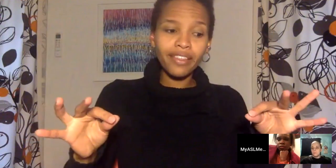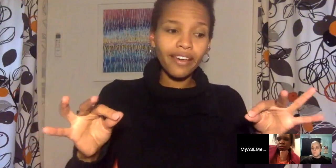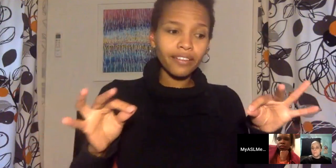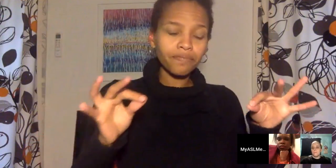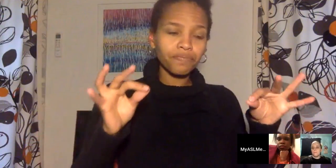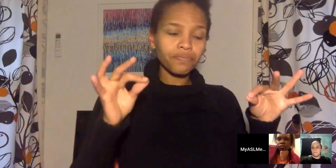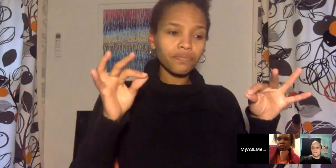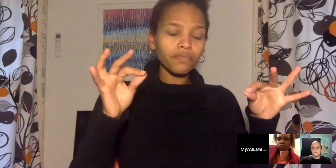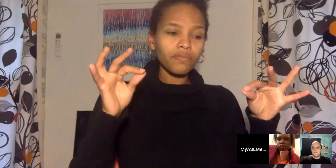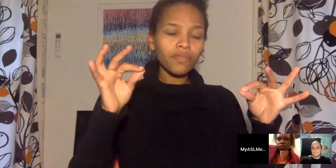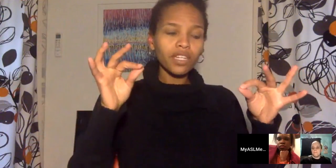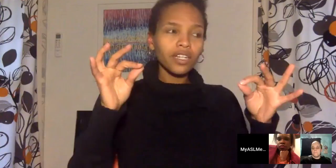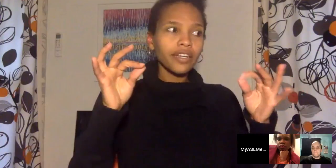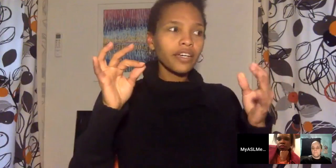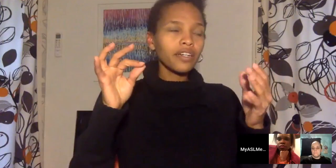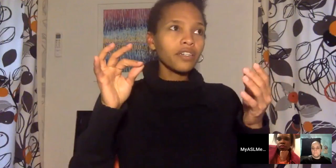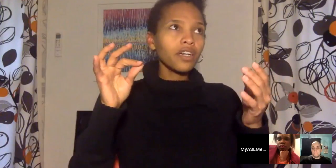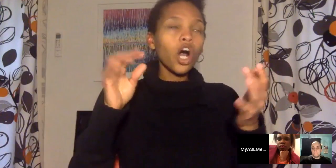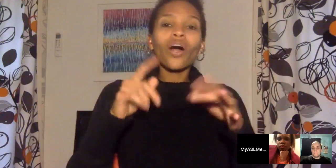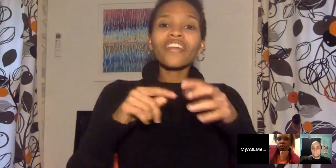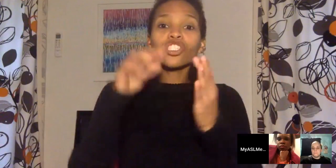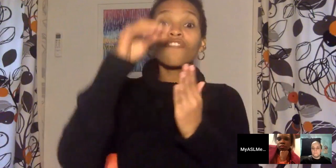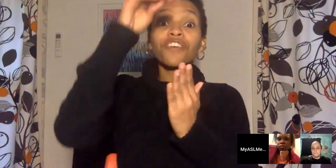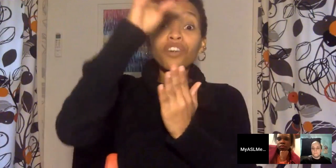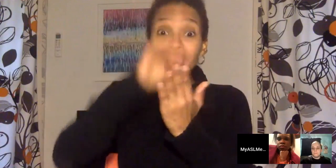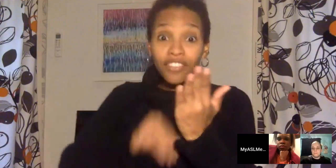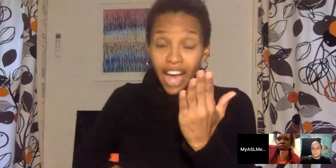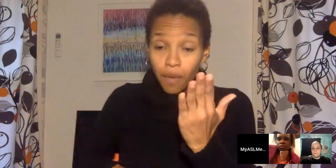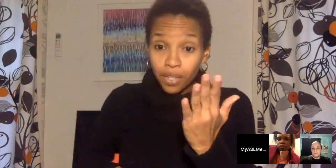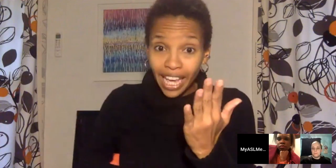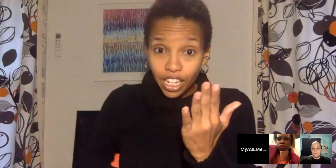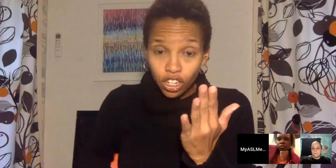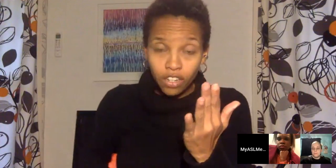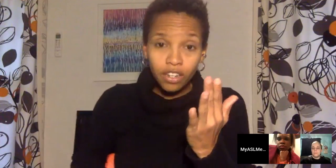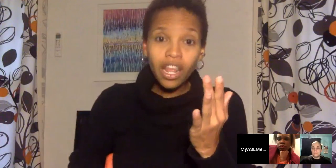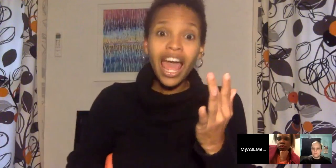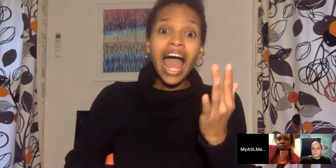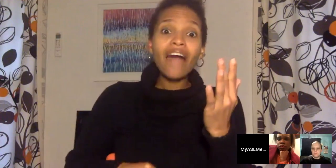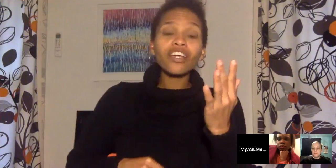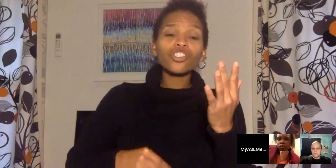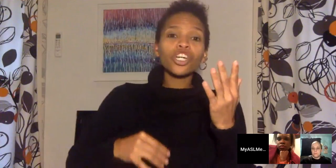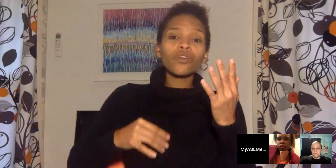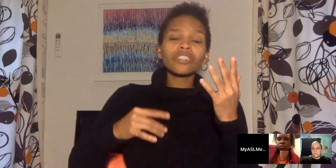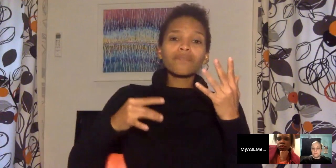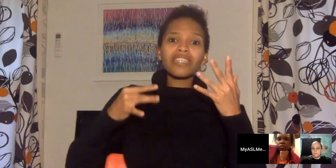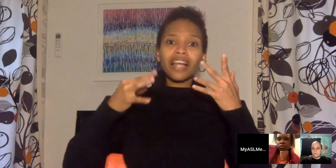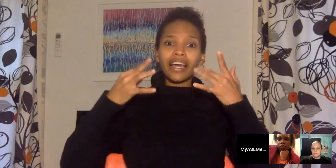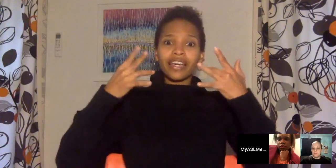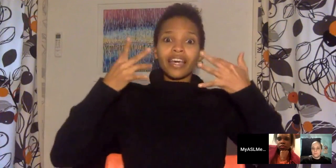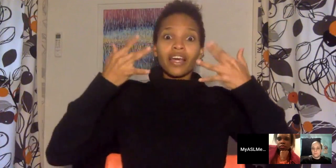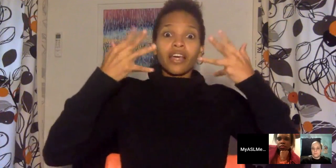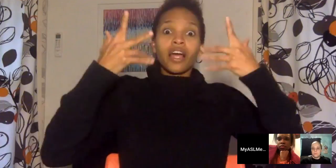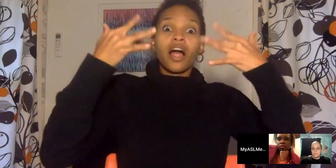thing. Oh, I think she fills out the application and then she goes something like,